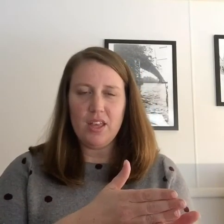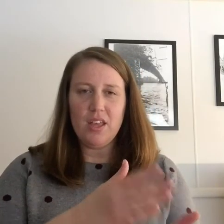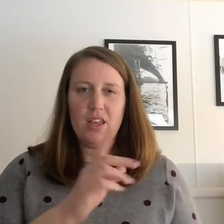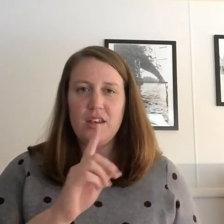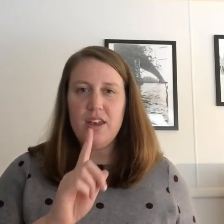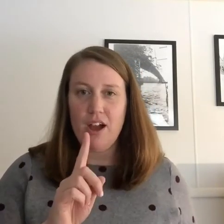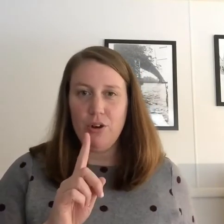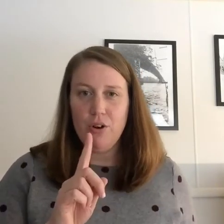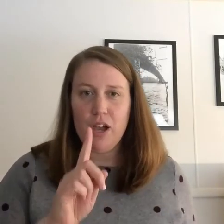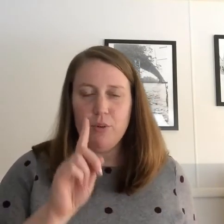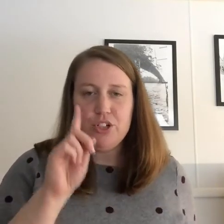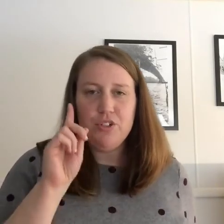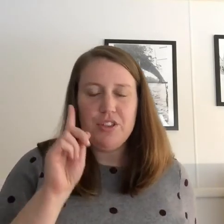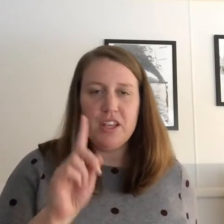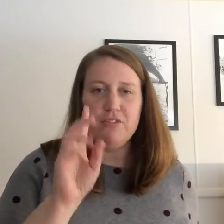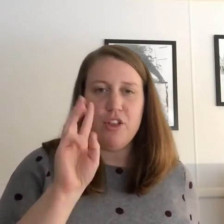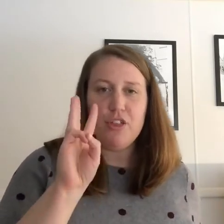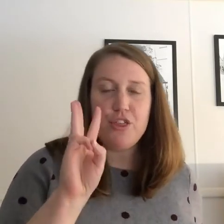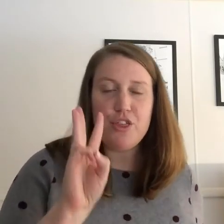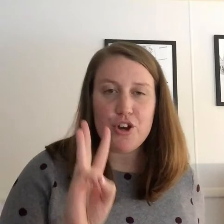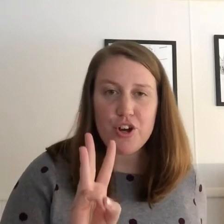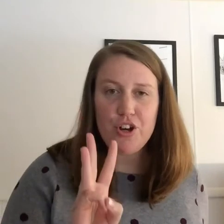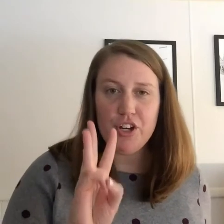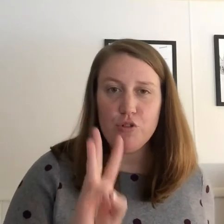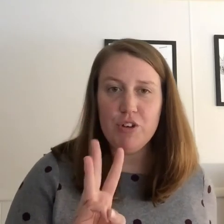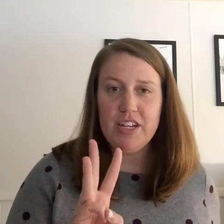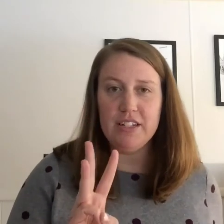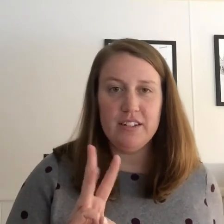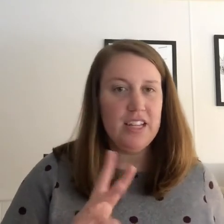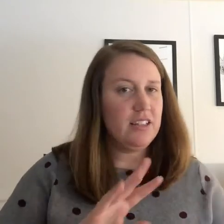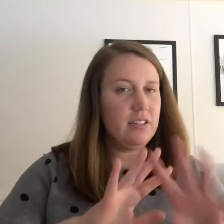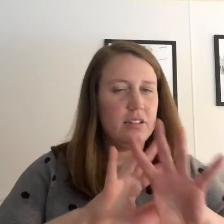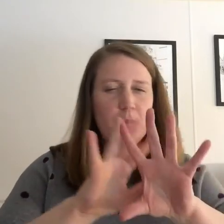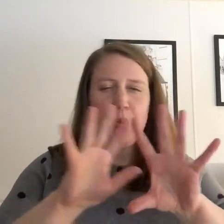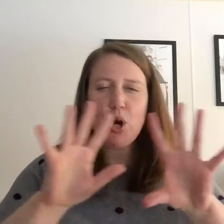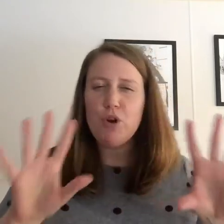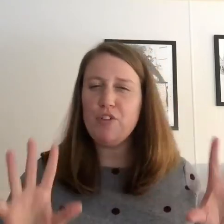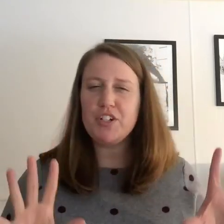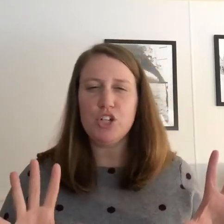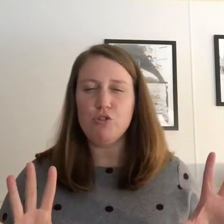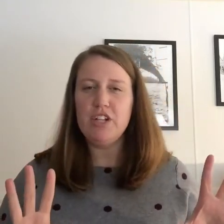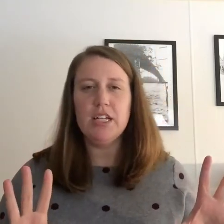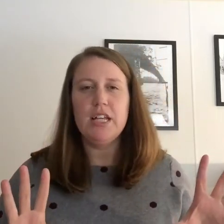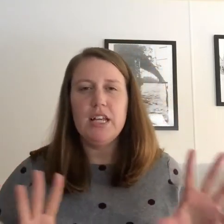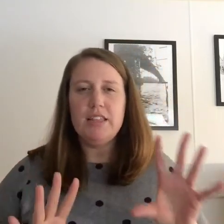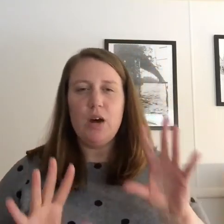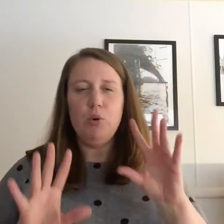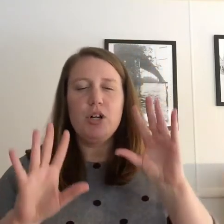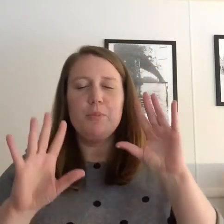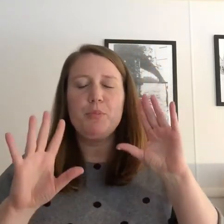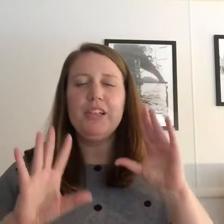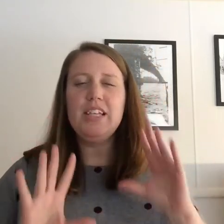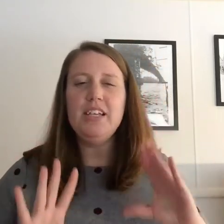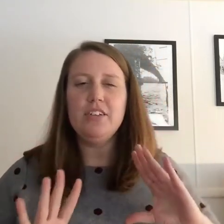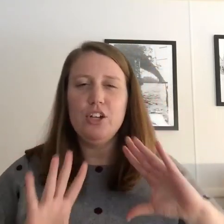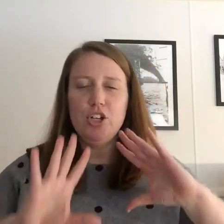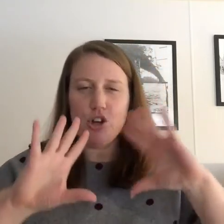Chop. Now, I want you to think of the third ingredient. This is the perfect ingredient that will complete your